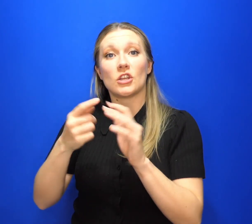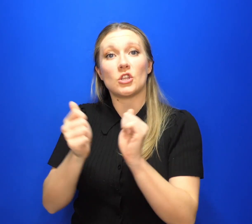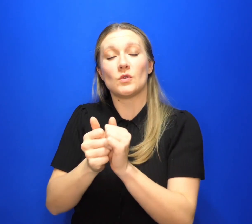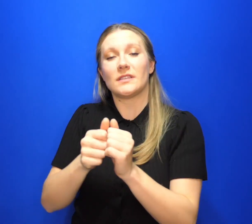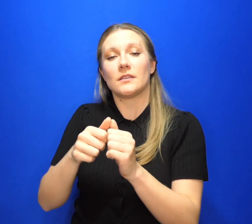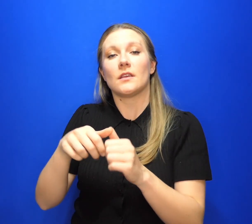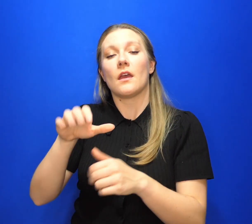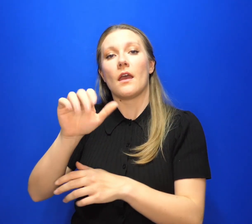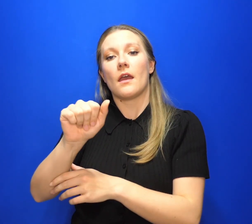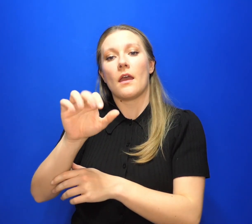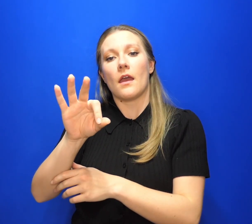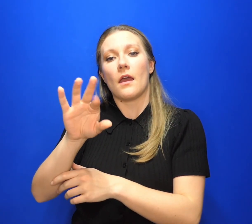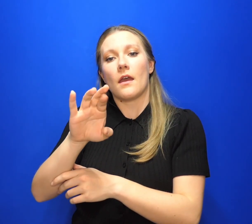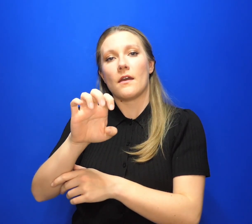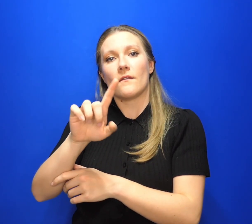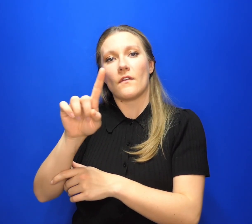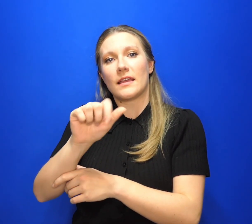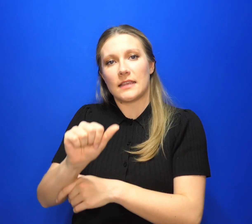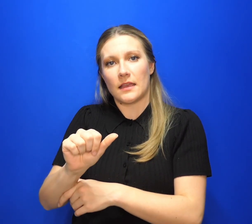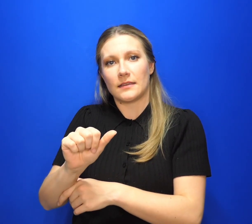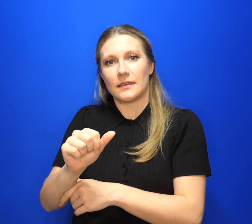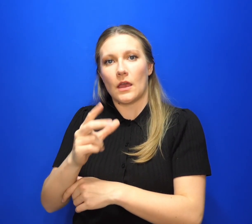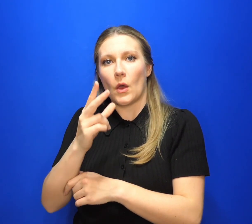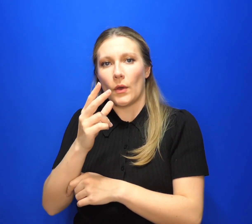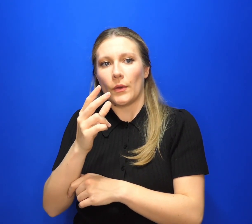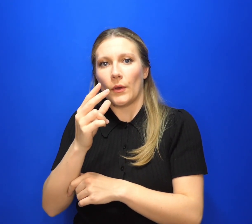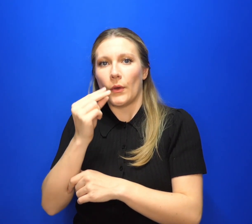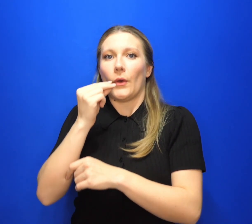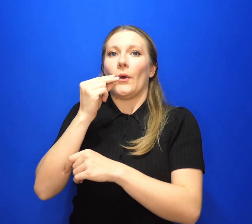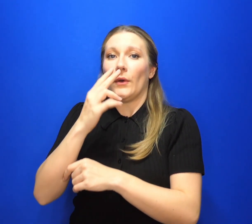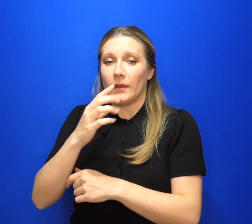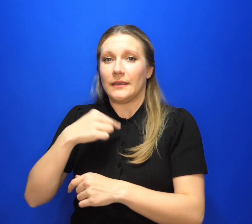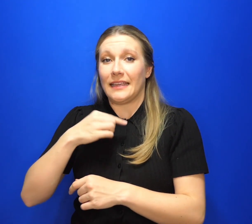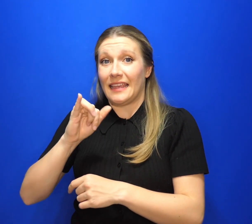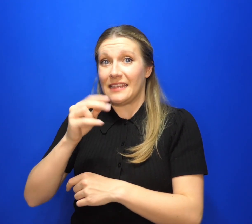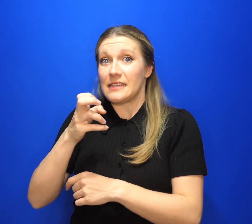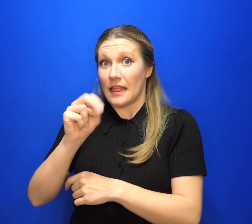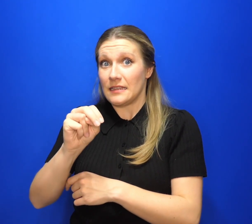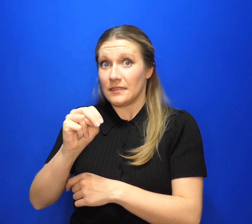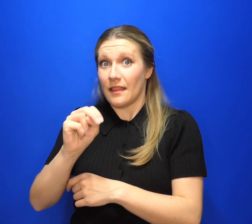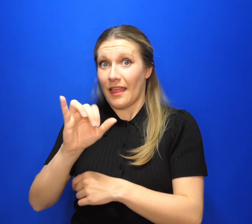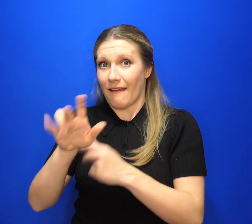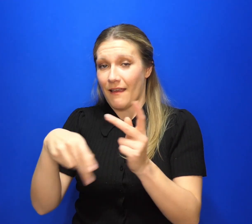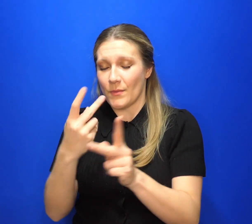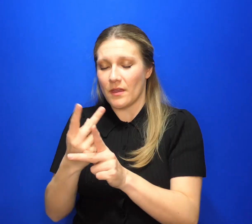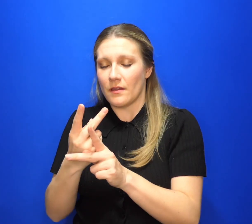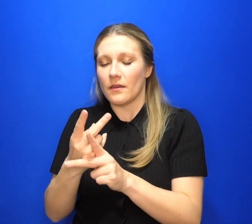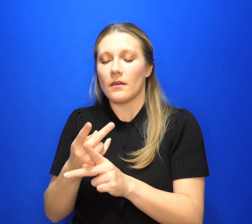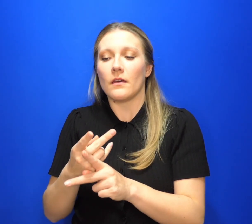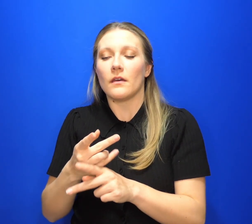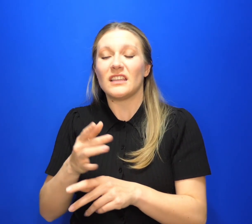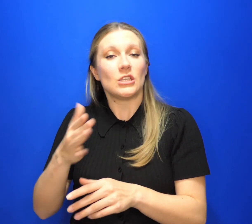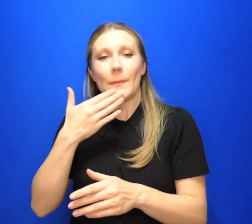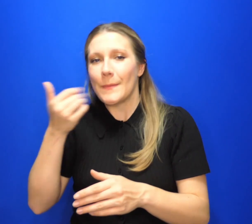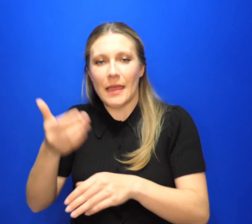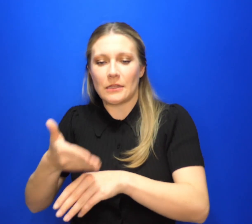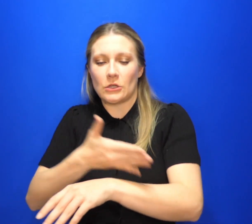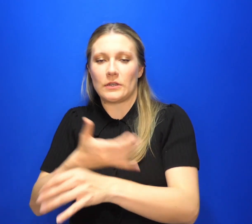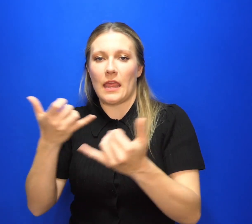she's doing much better now. Yeah. During the conversation that I just had with her, the girl from Texas, which is in the podcast somewhere, like, go find it. I think it's called